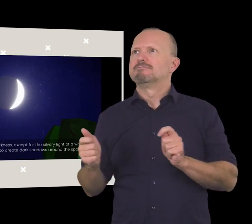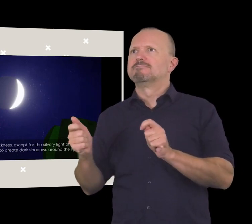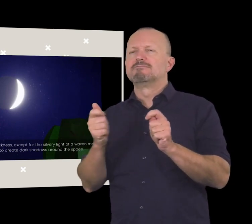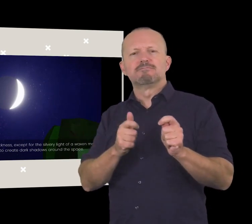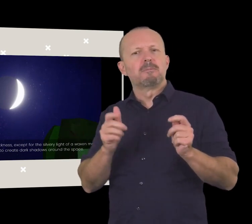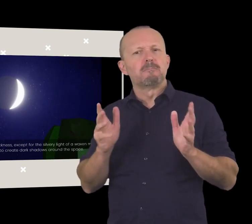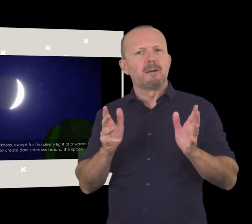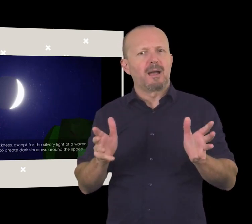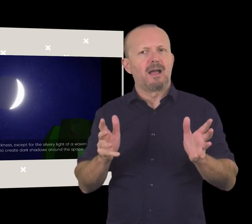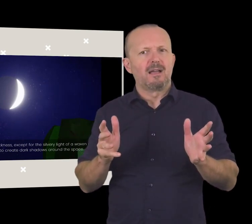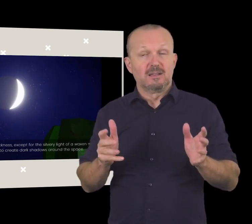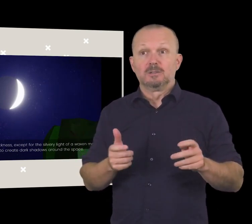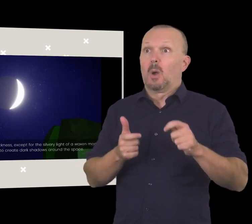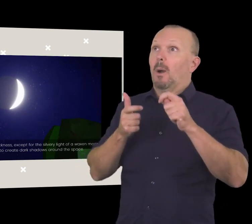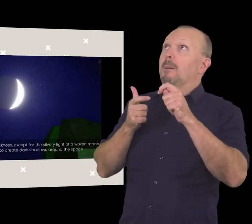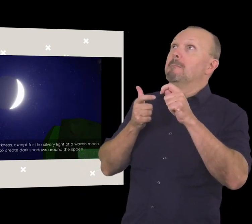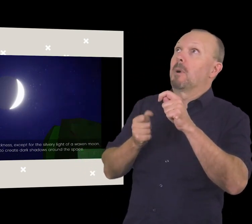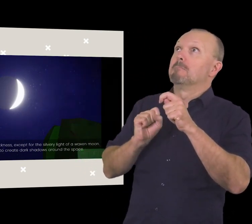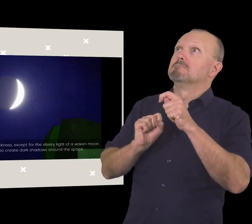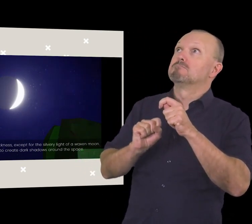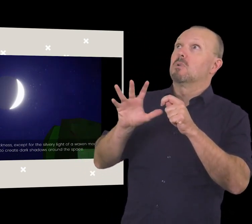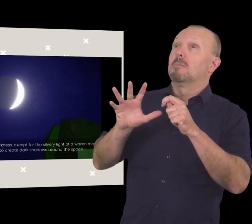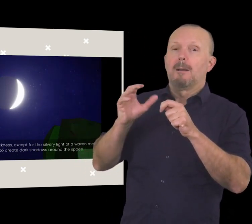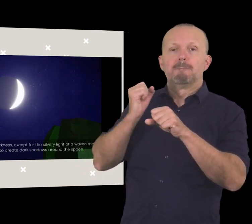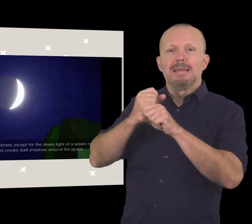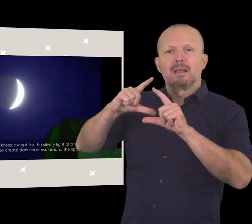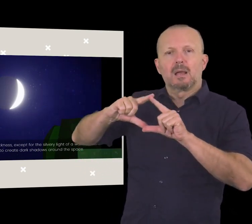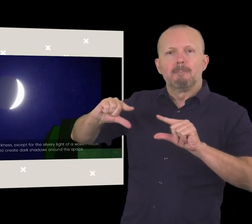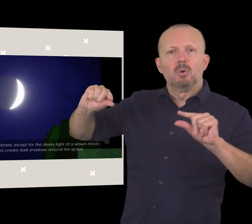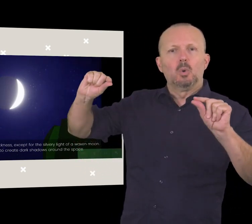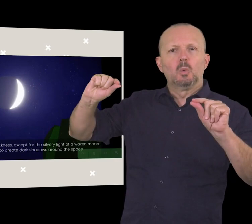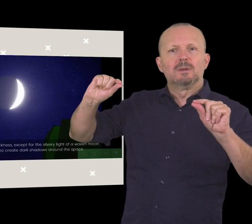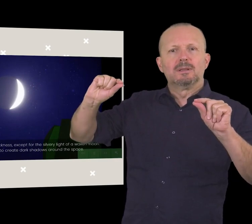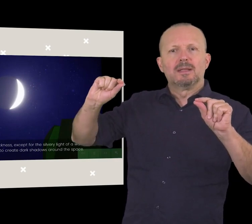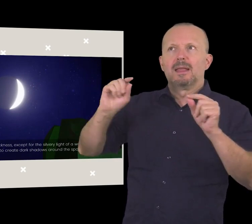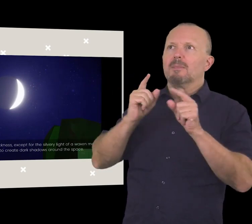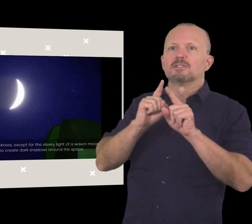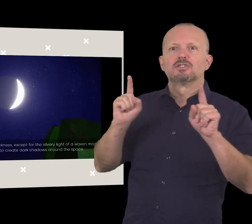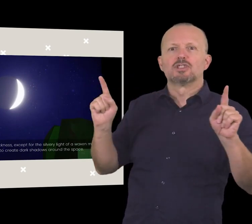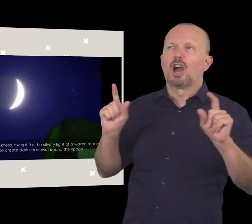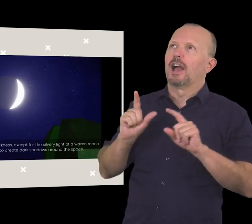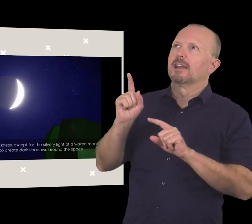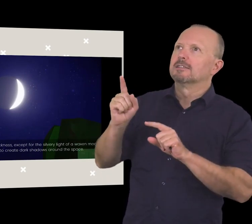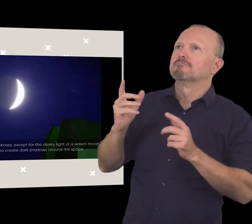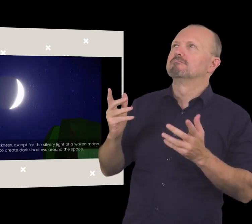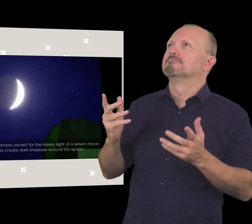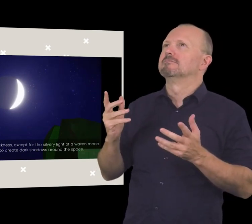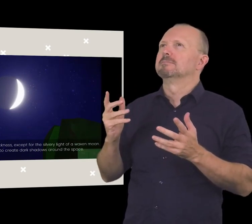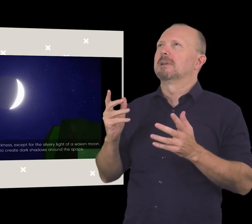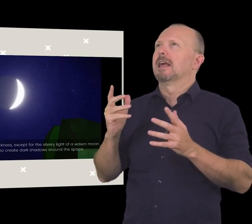Sometimes when we do this, we're making this kind of moon up in the sky. And, you